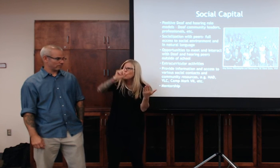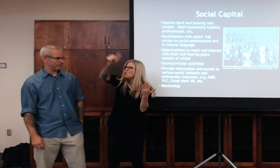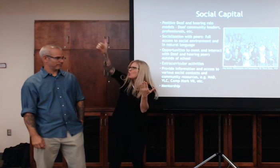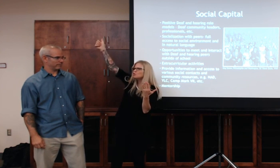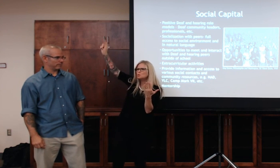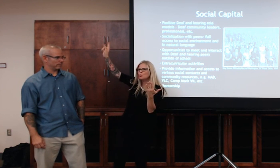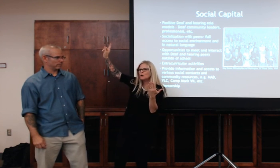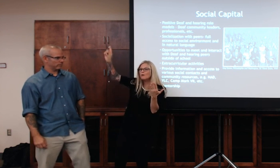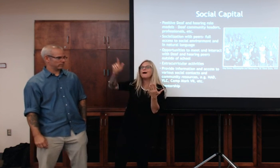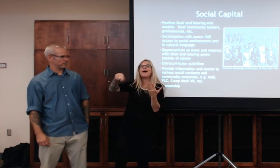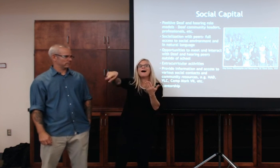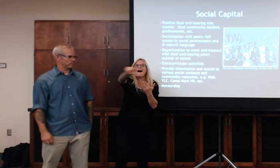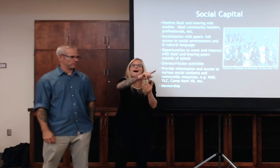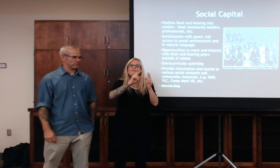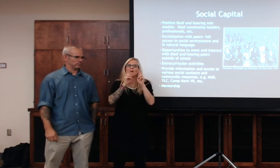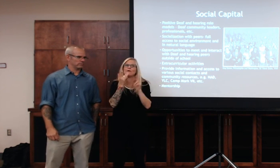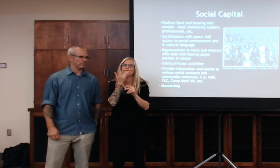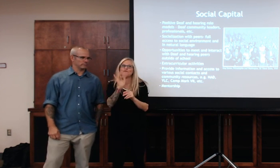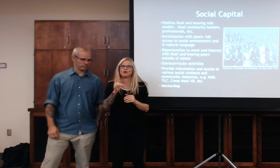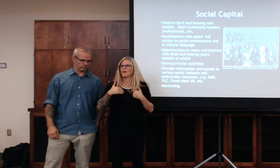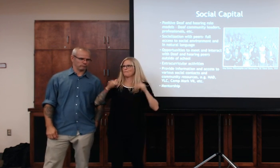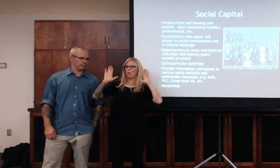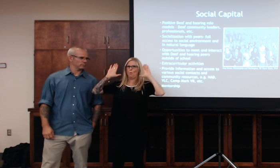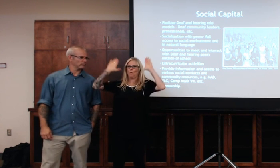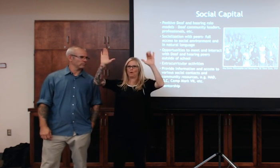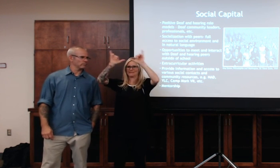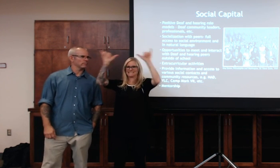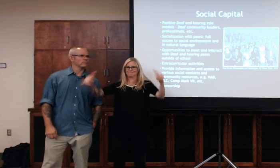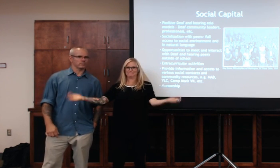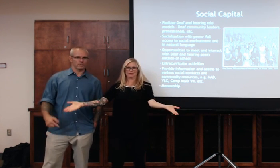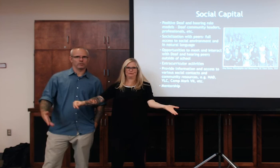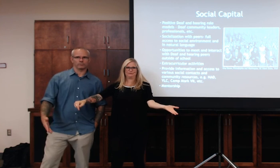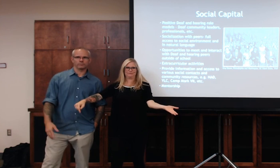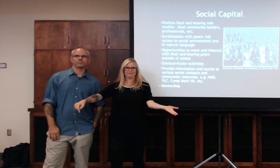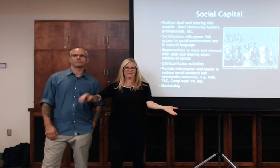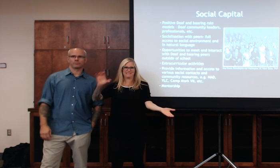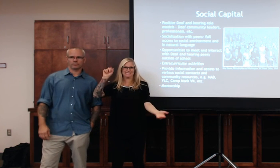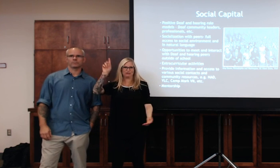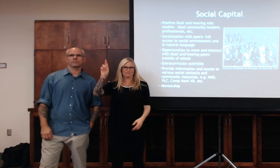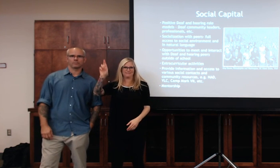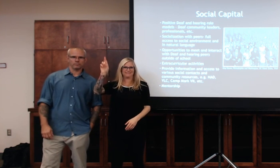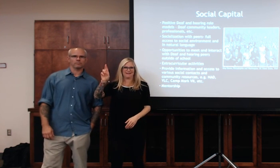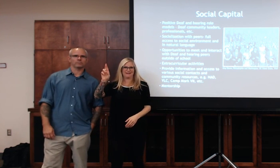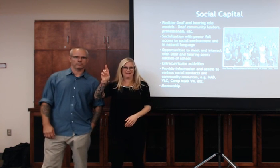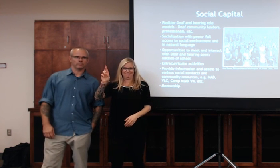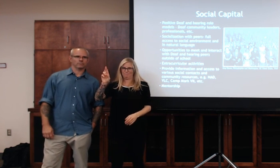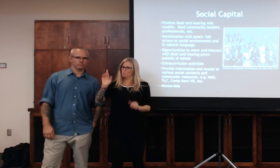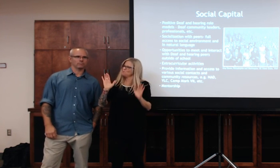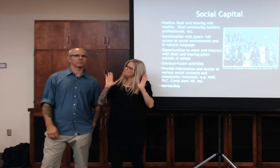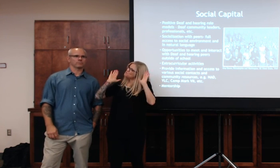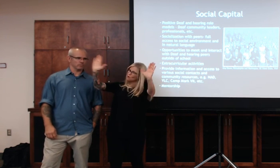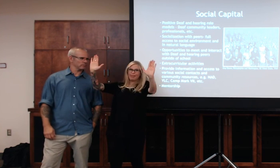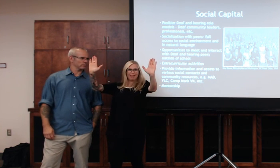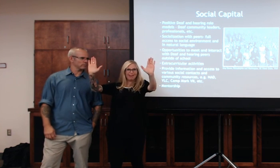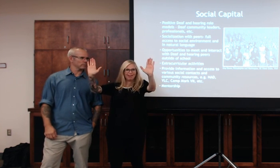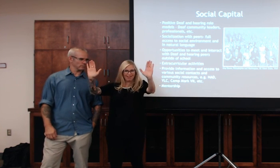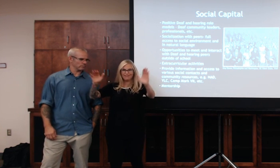Where are the other deaf people that they can aspire to be? You're very lucky to have wonderful role models here at